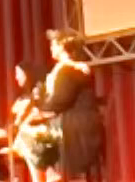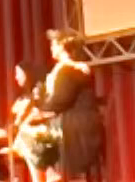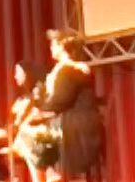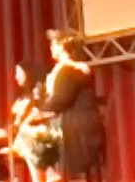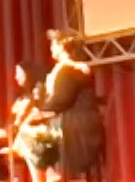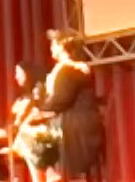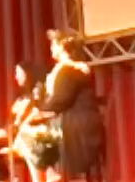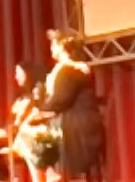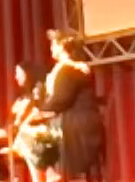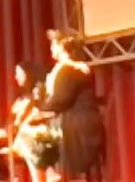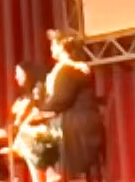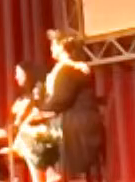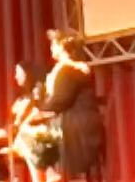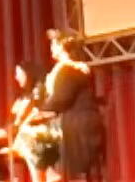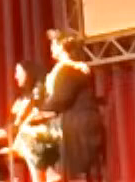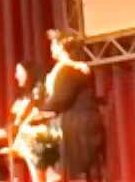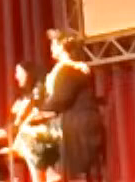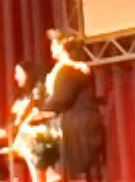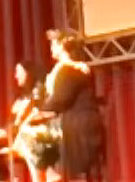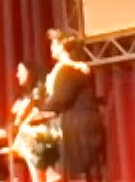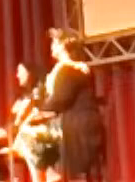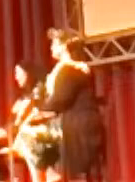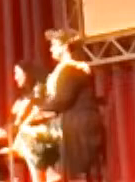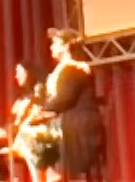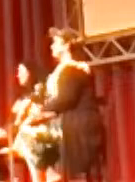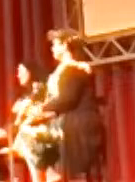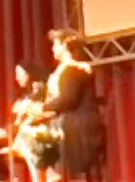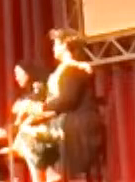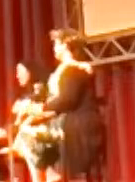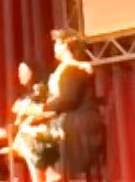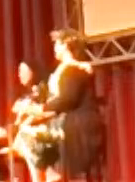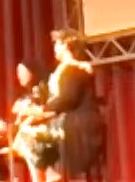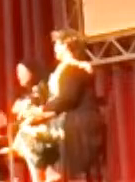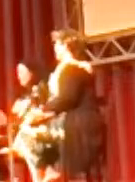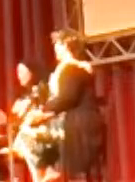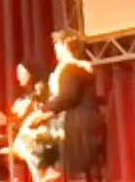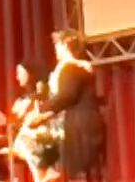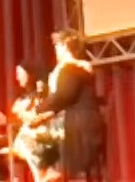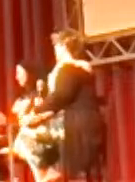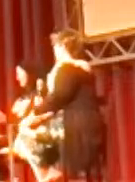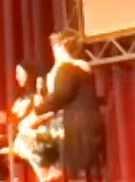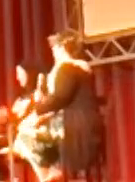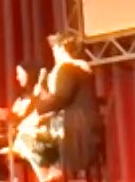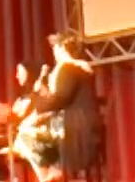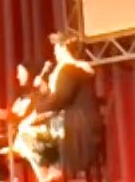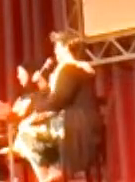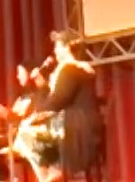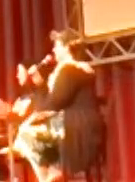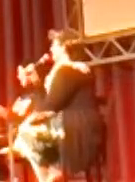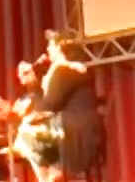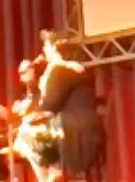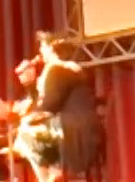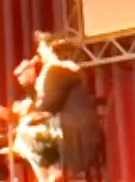So that was my attempt to like see if we could show people that.